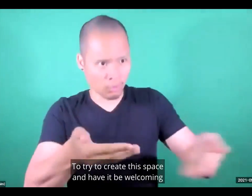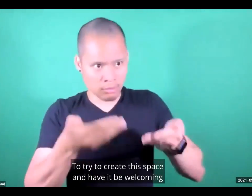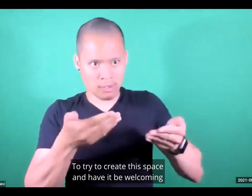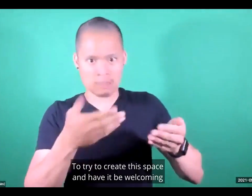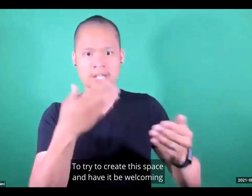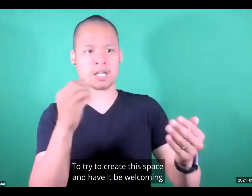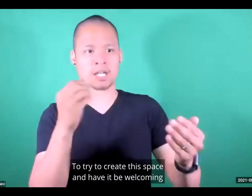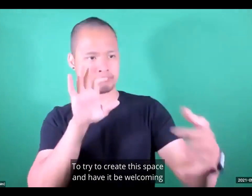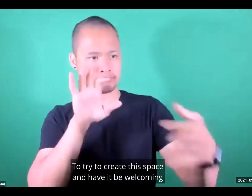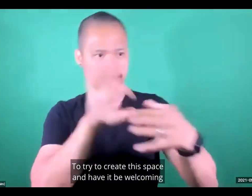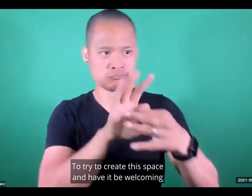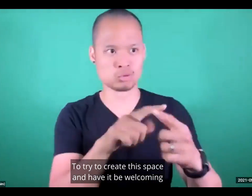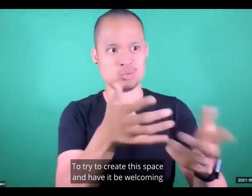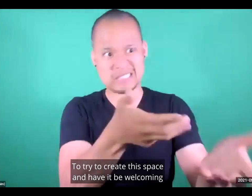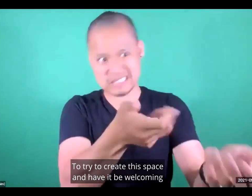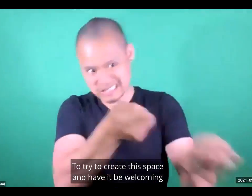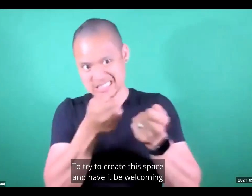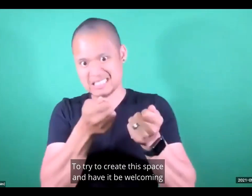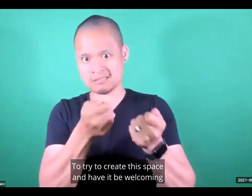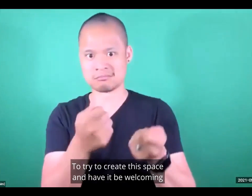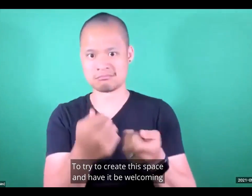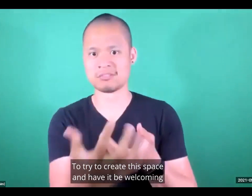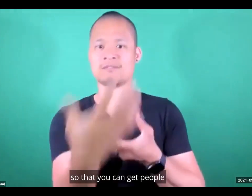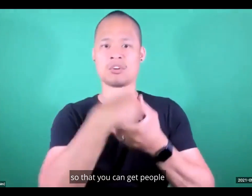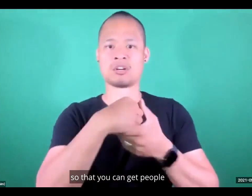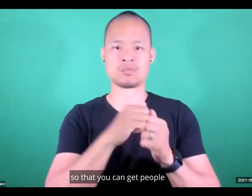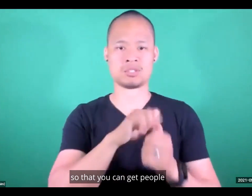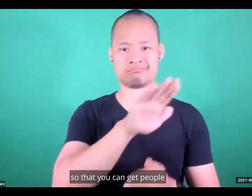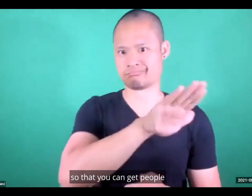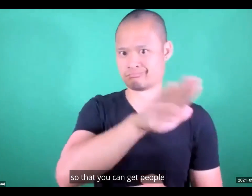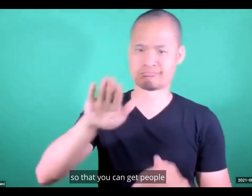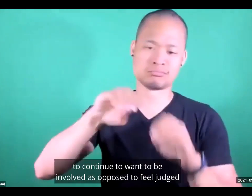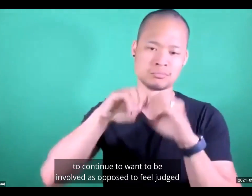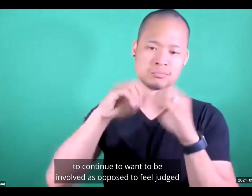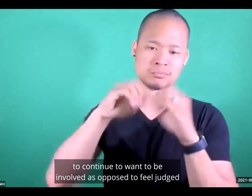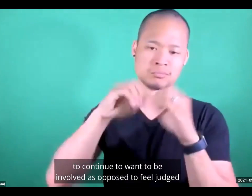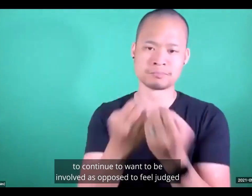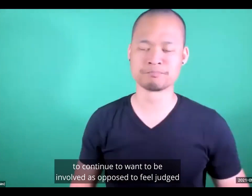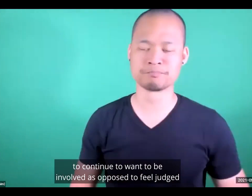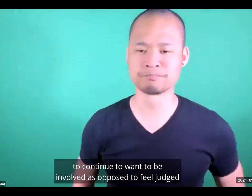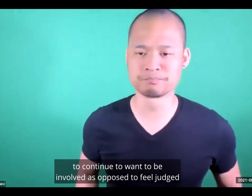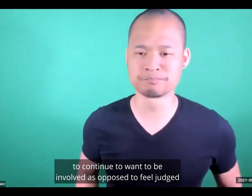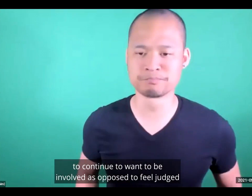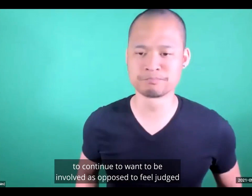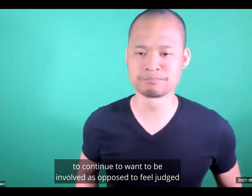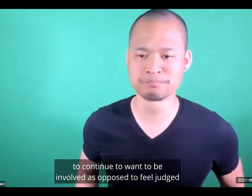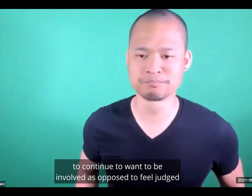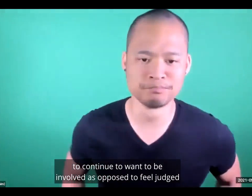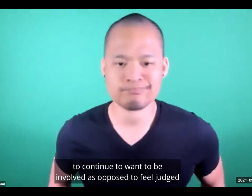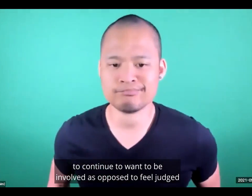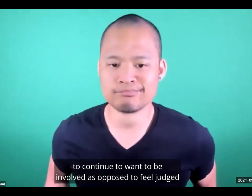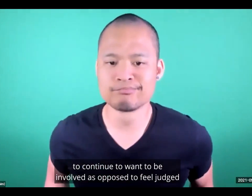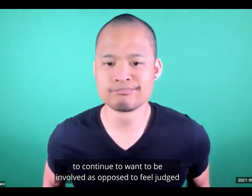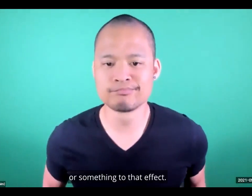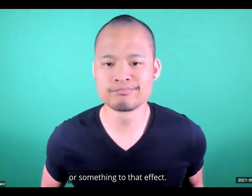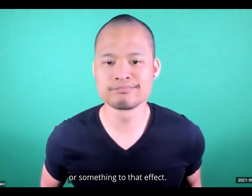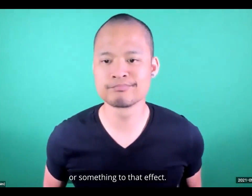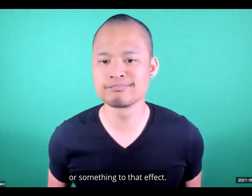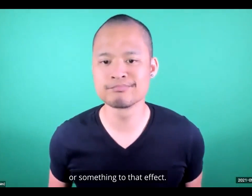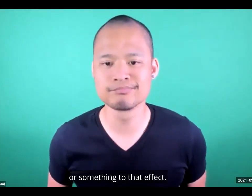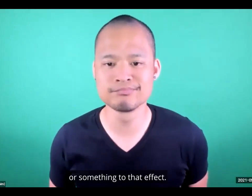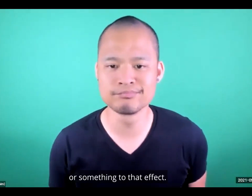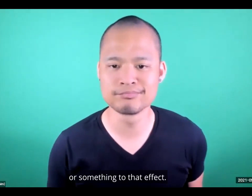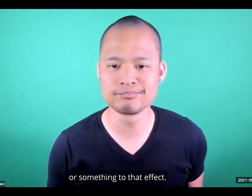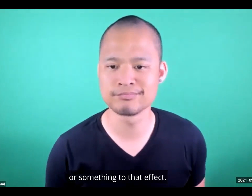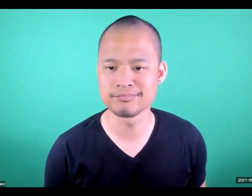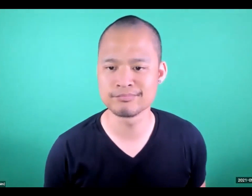to try to create the space and have it be welcoming so that you can get people to continue to want to be involved as opposed to feel judged or